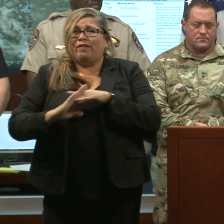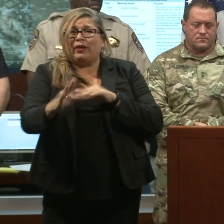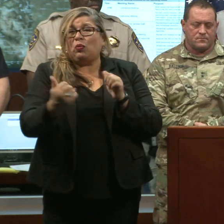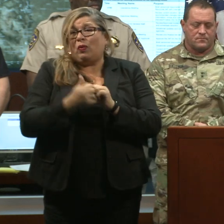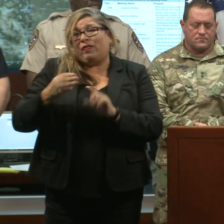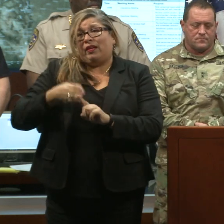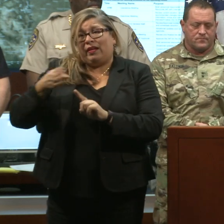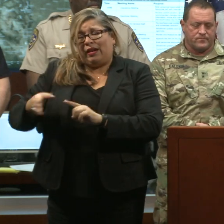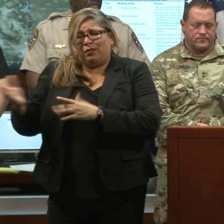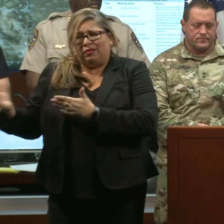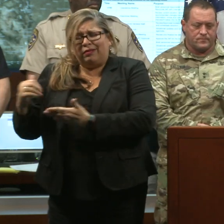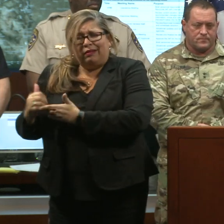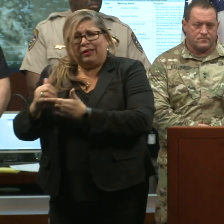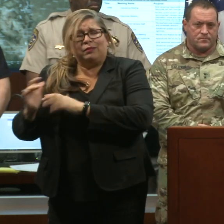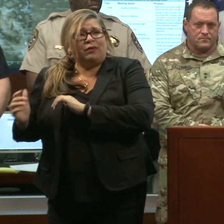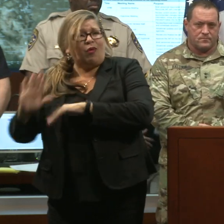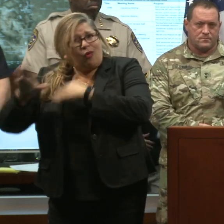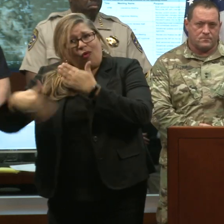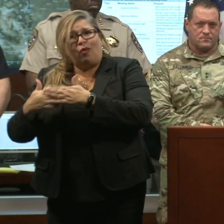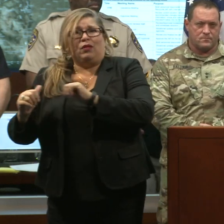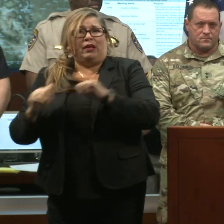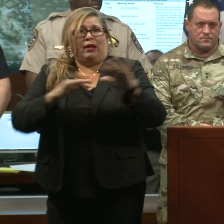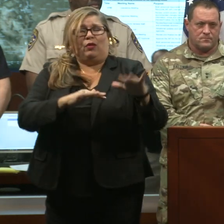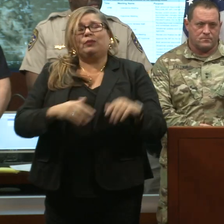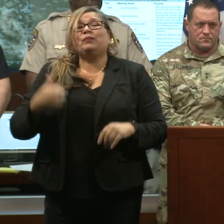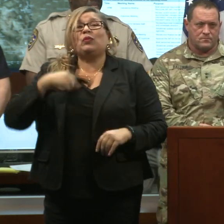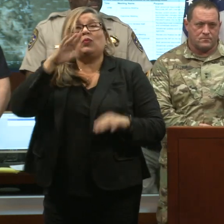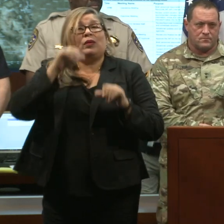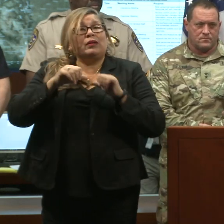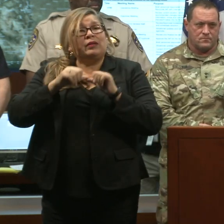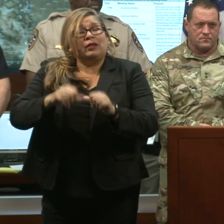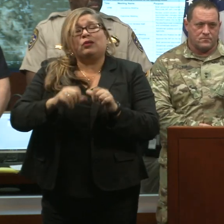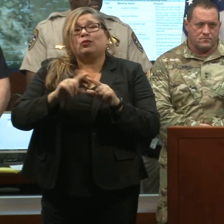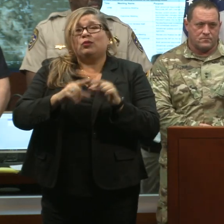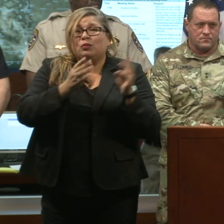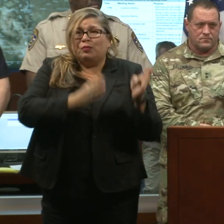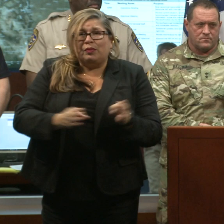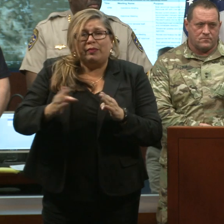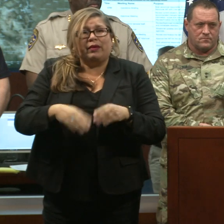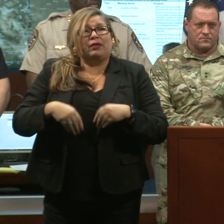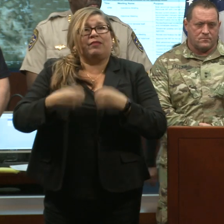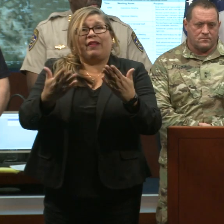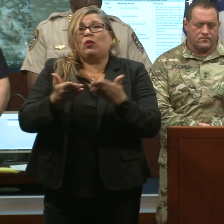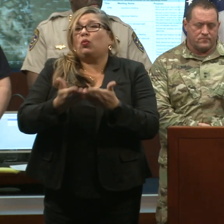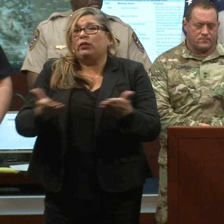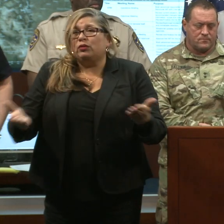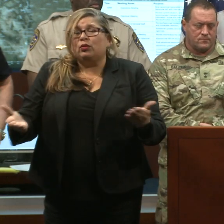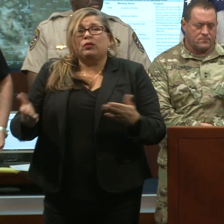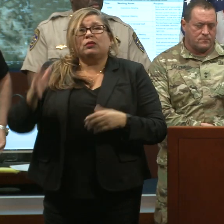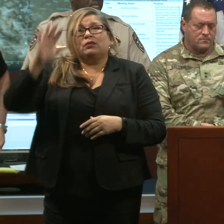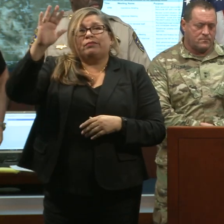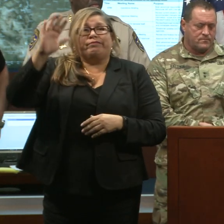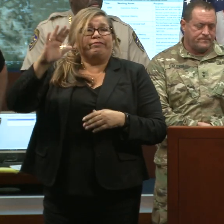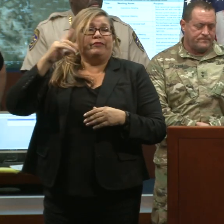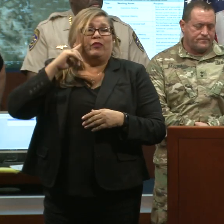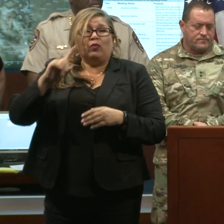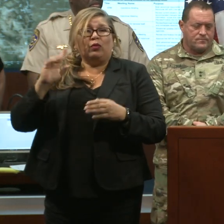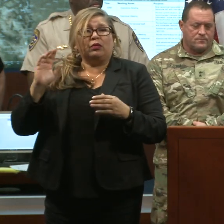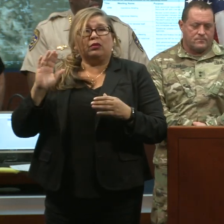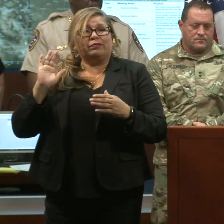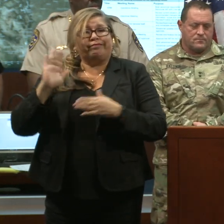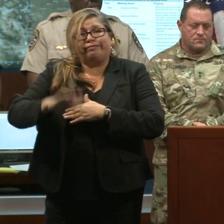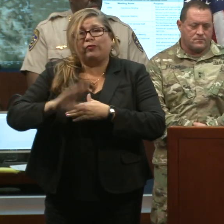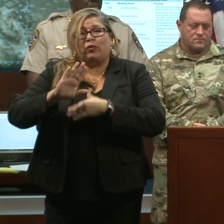so that everyone gets out. We will continue to obviously provide resources throughout the remainder of